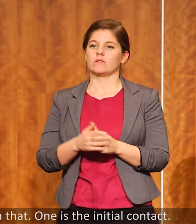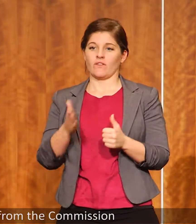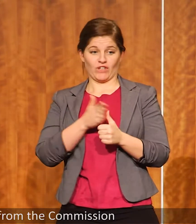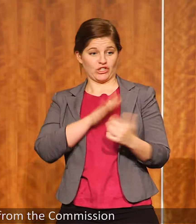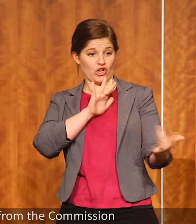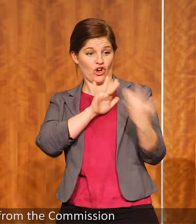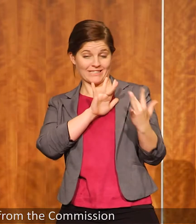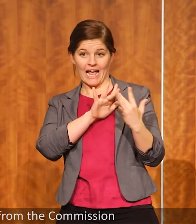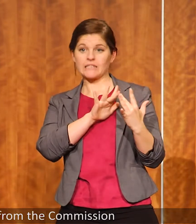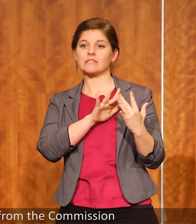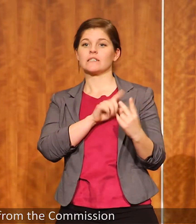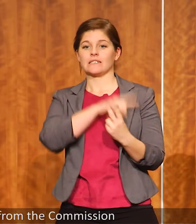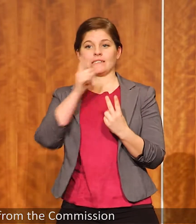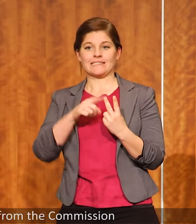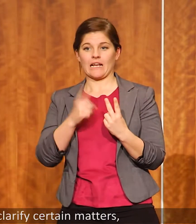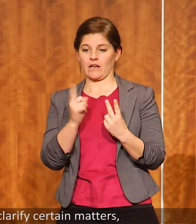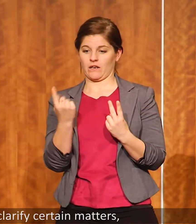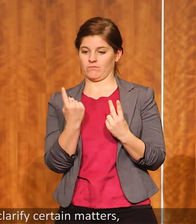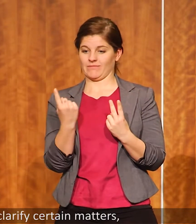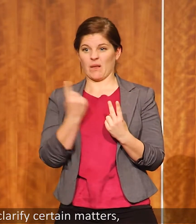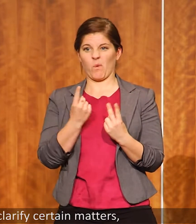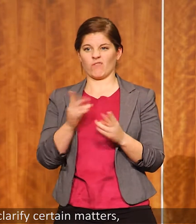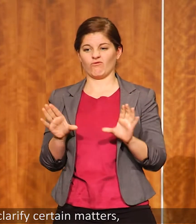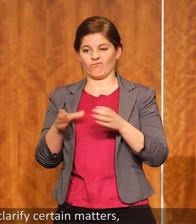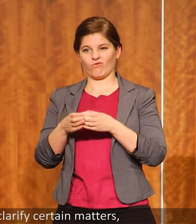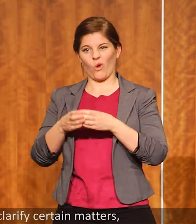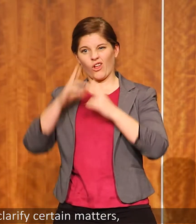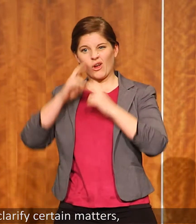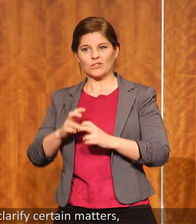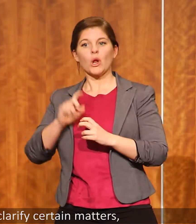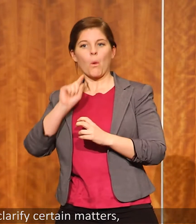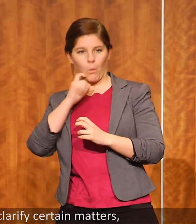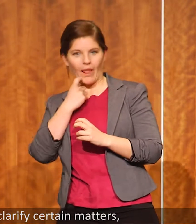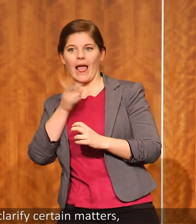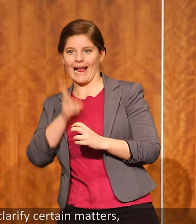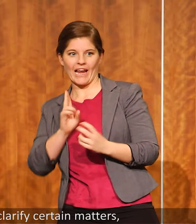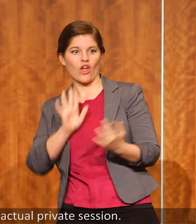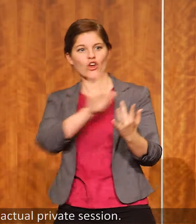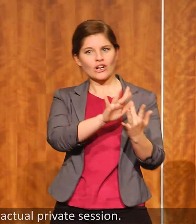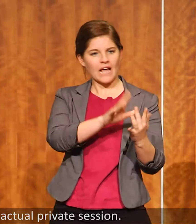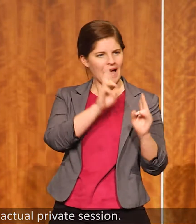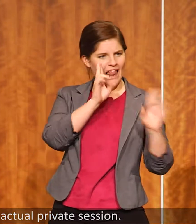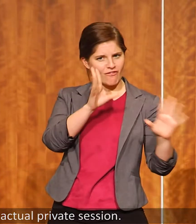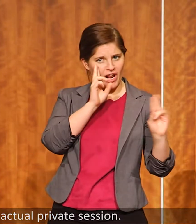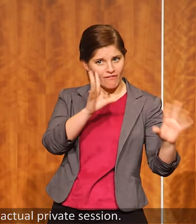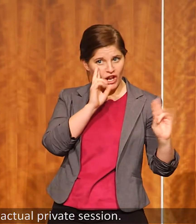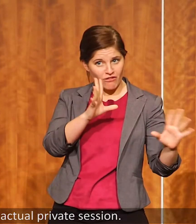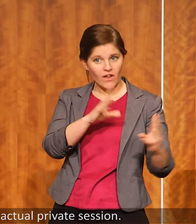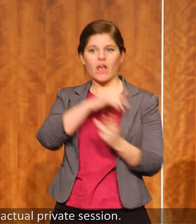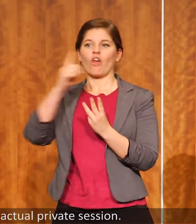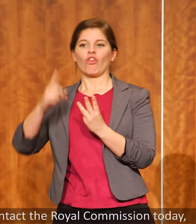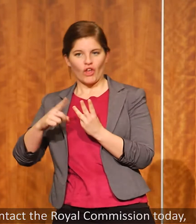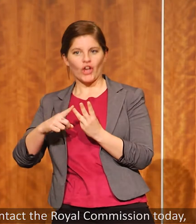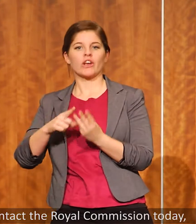contact. The second is an officer from the Commission will come back to you to clarify certain matters. And the third thing is the actual private